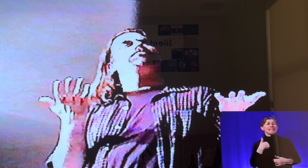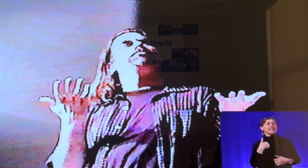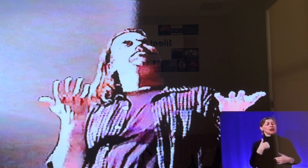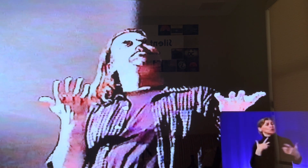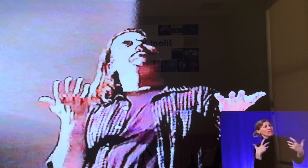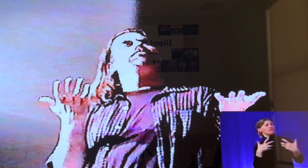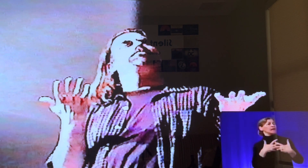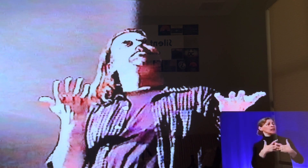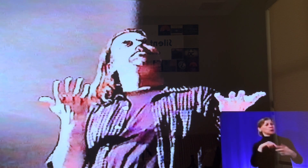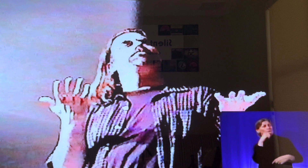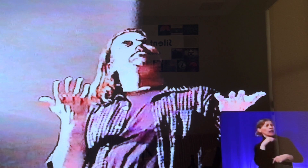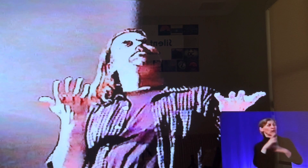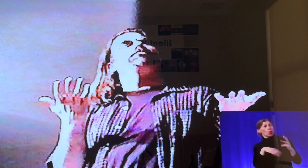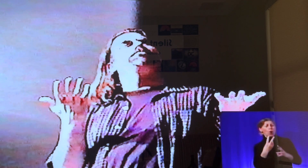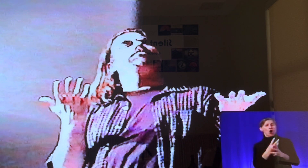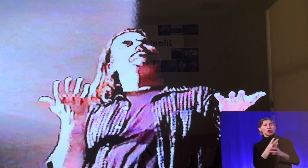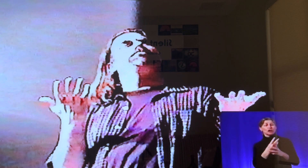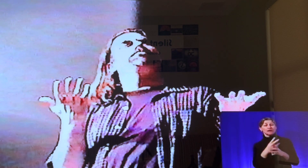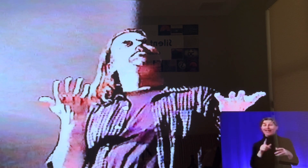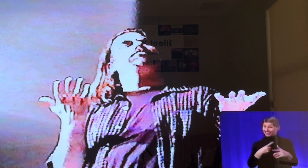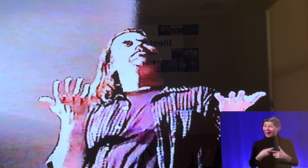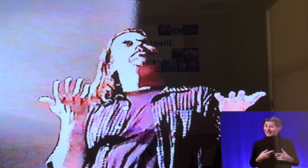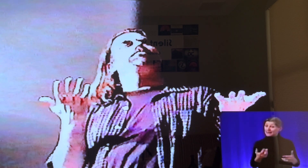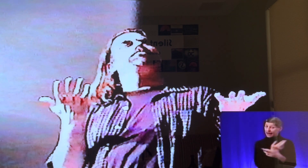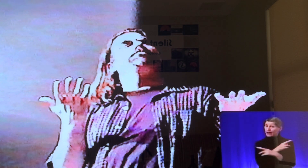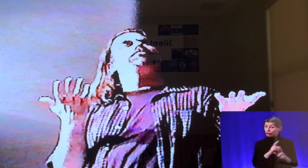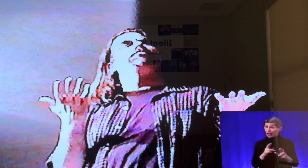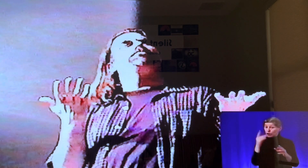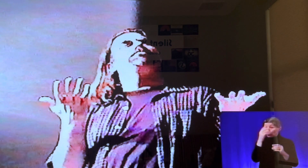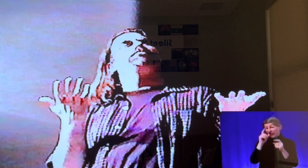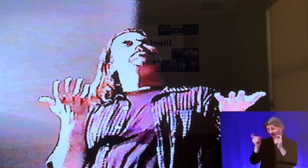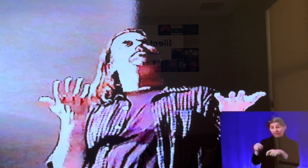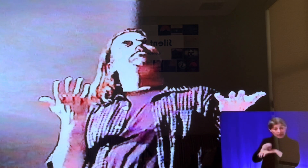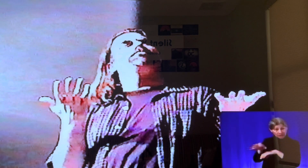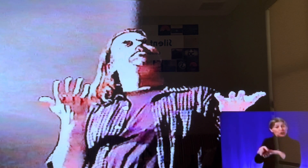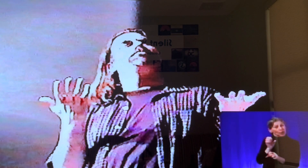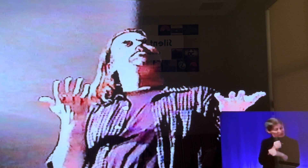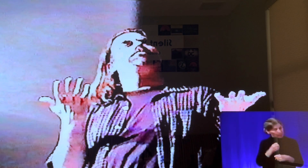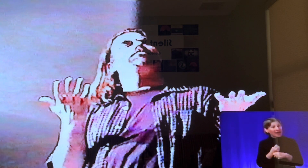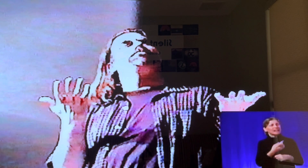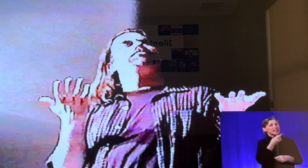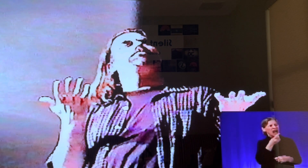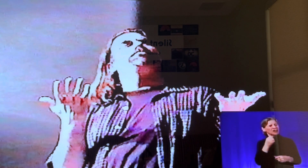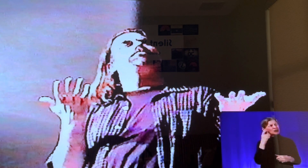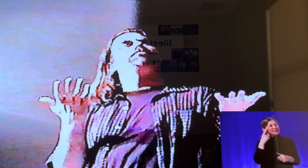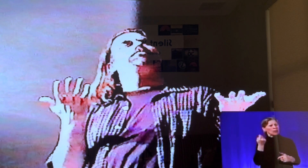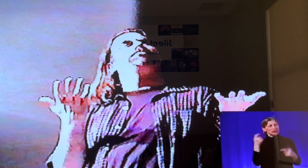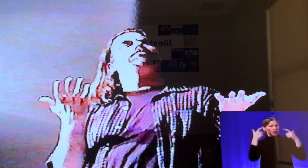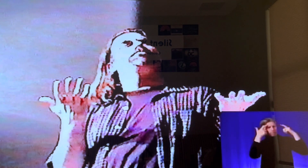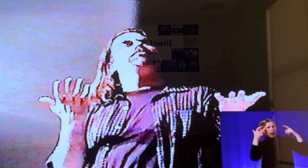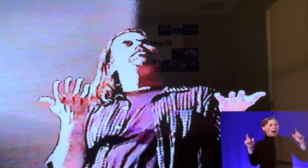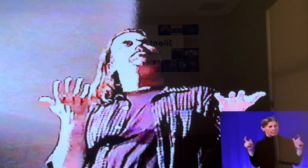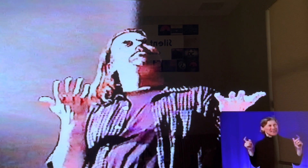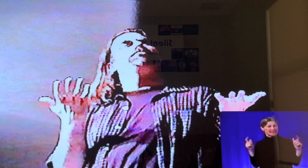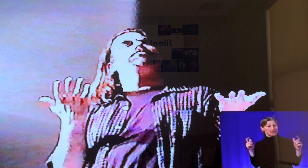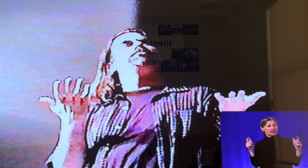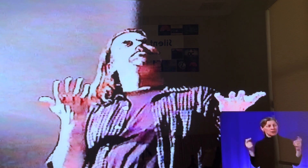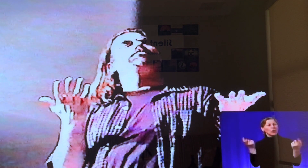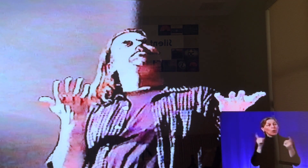the hearing world, and then he's about to give this piece of advice. So you have to make the doctor sound a little pompous when you are making this